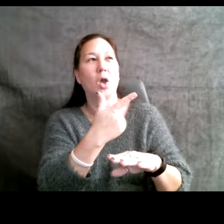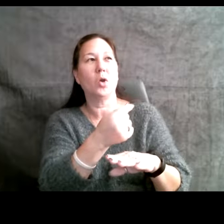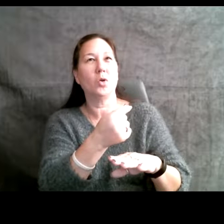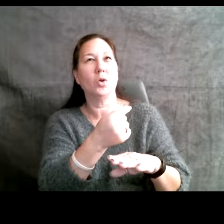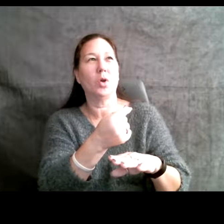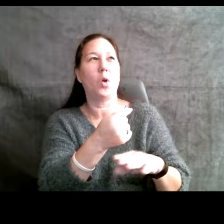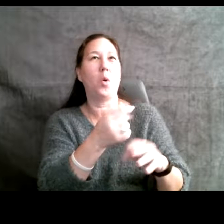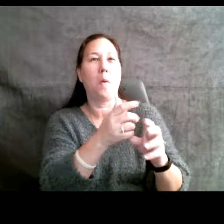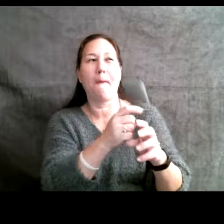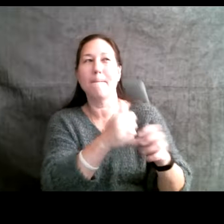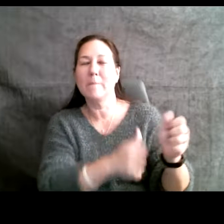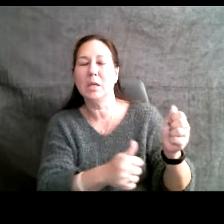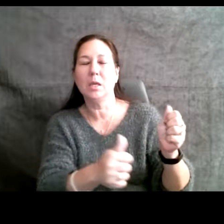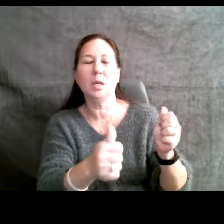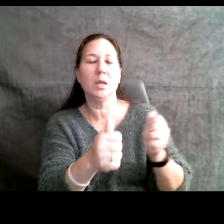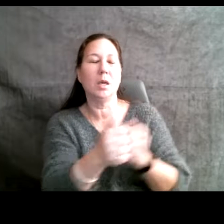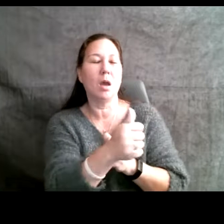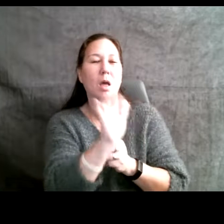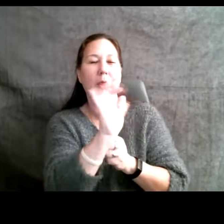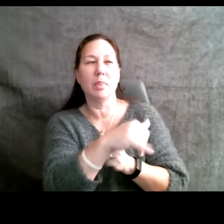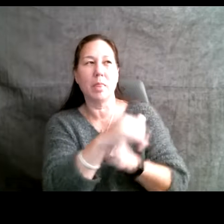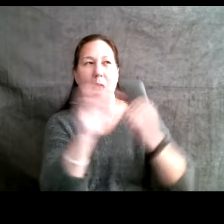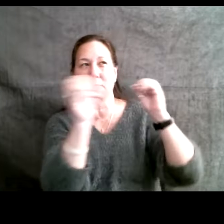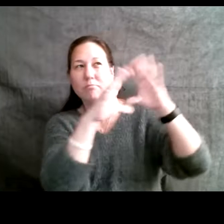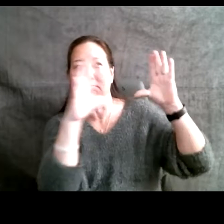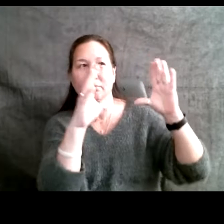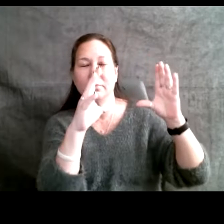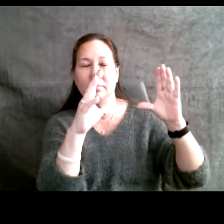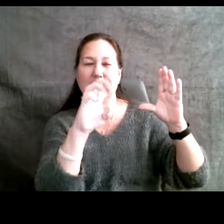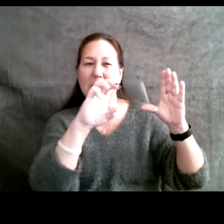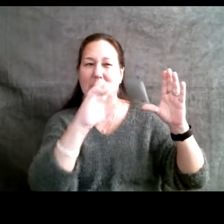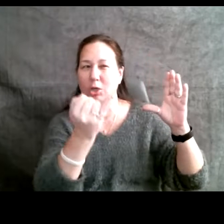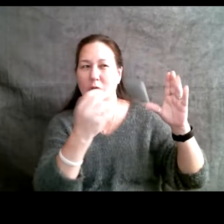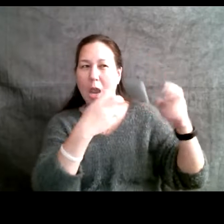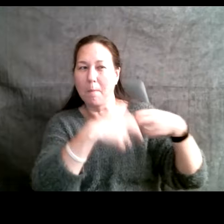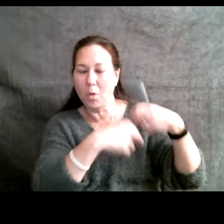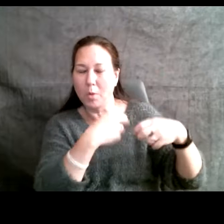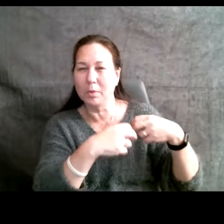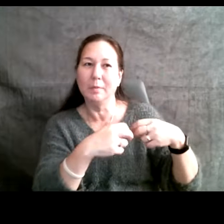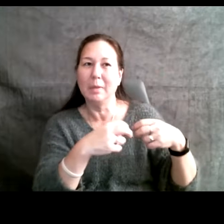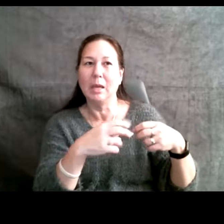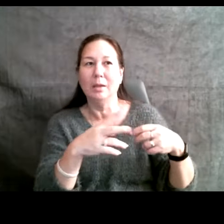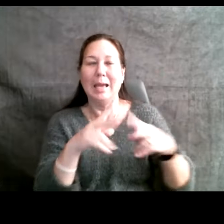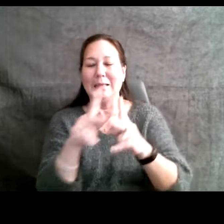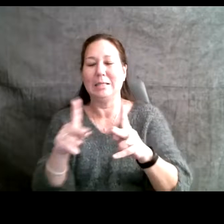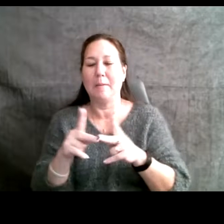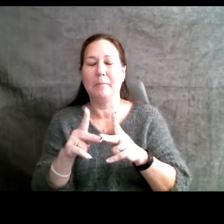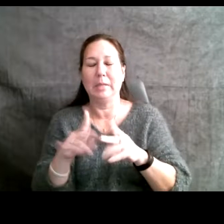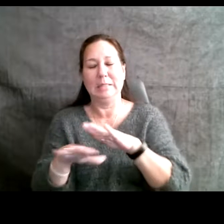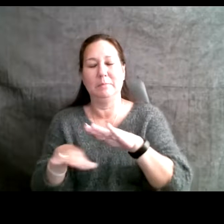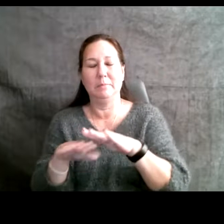the EJ problem in a lot of ways as a place-based issue, but mostly